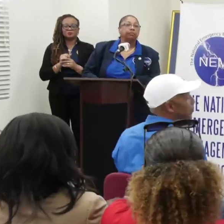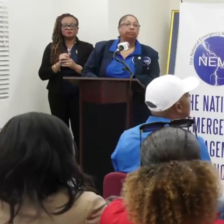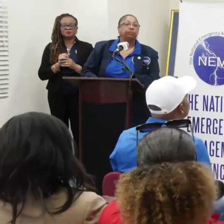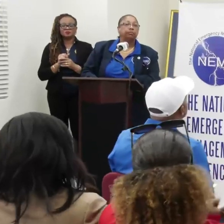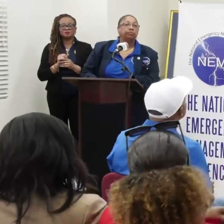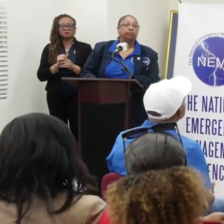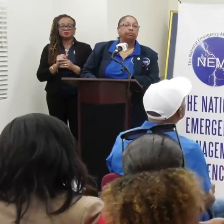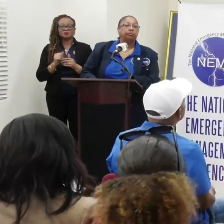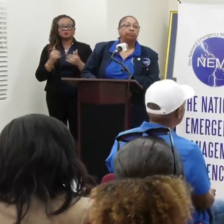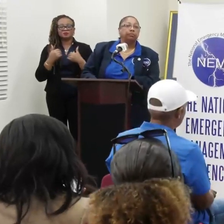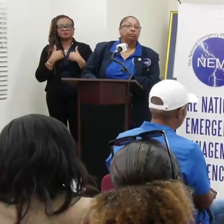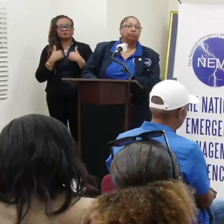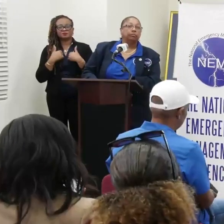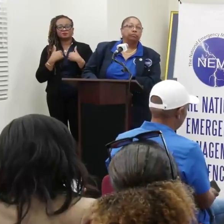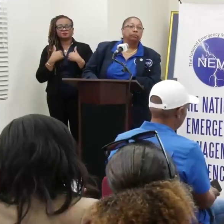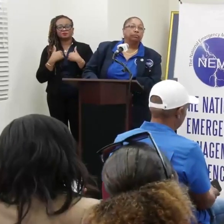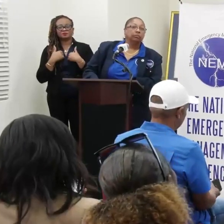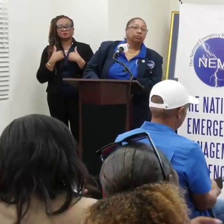confirm,